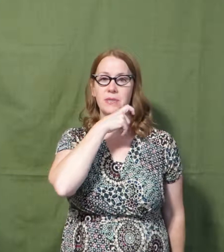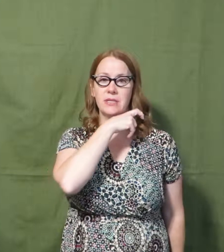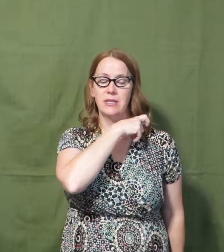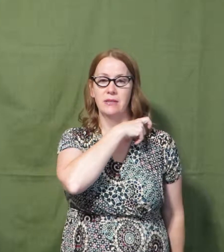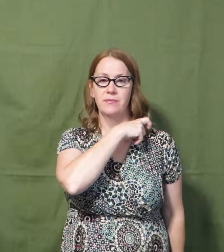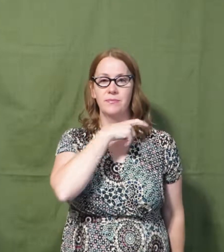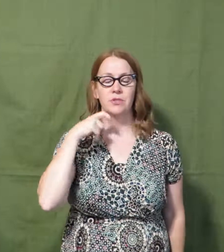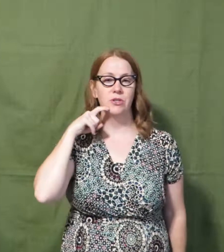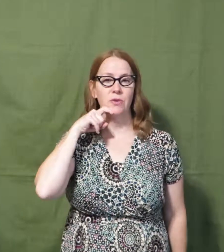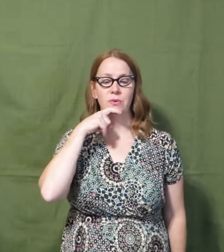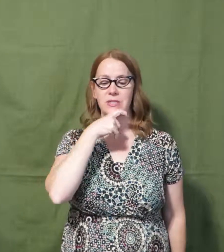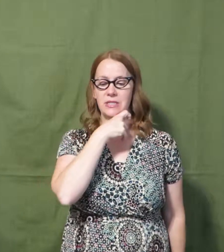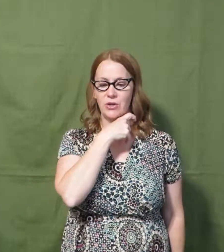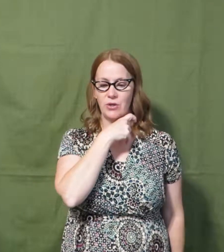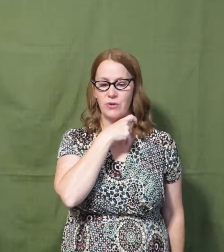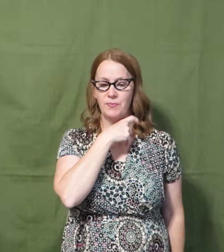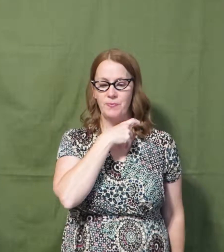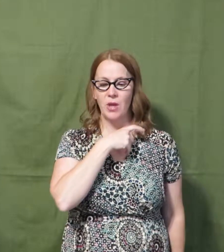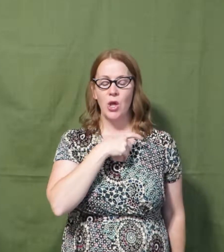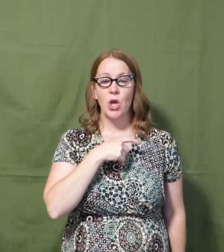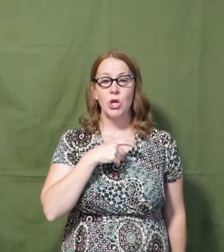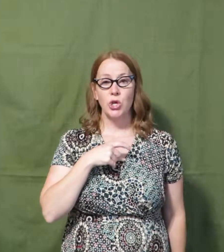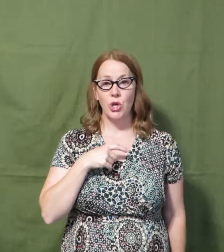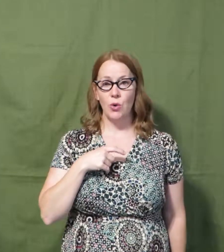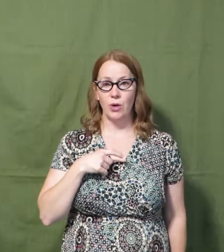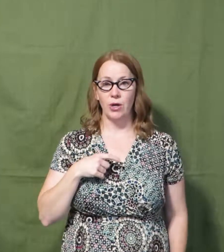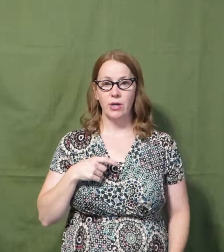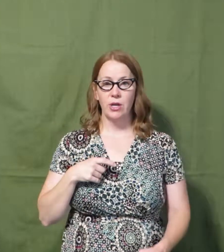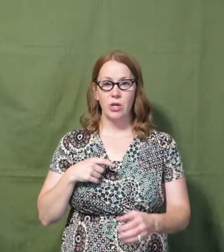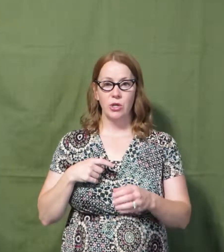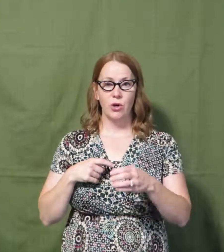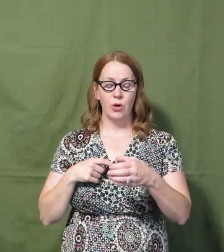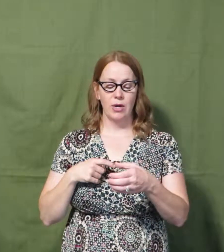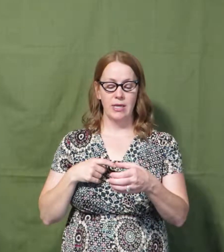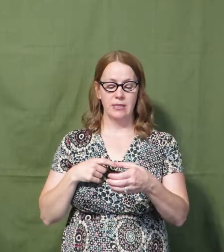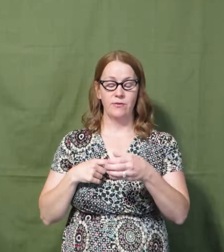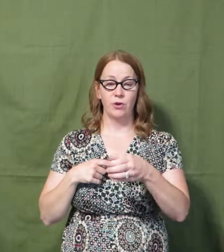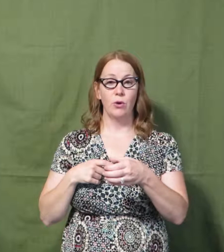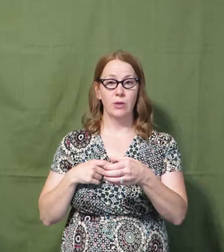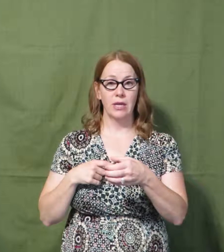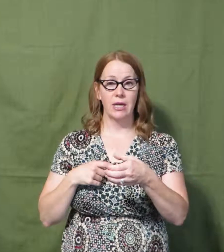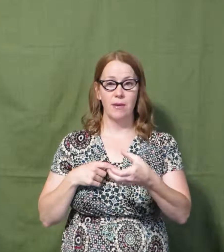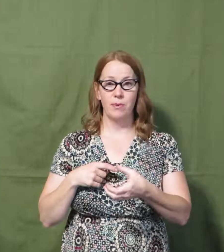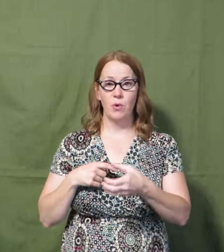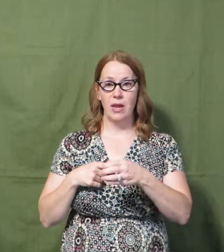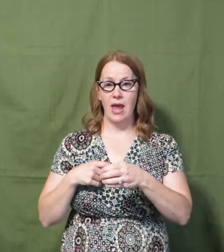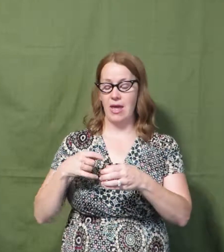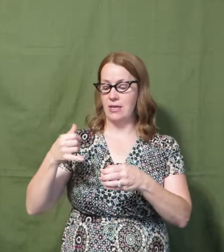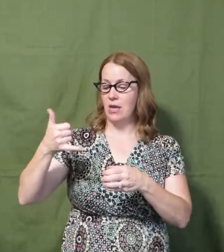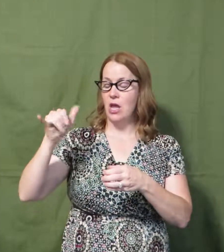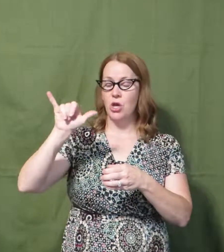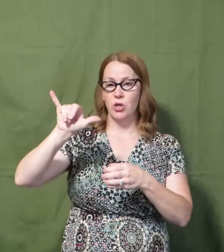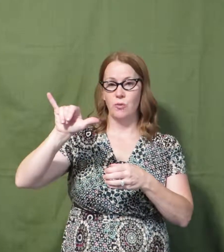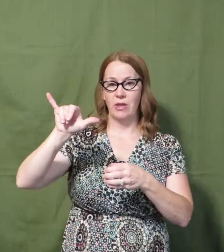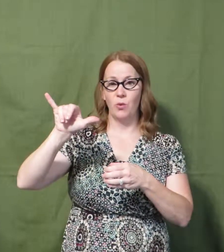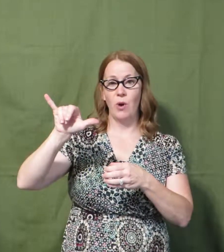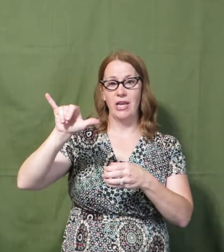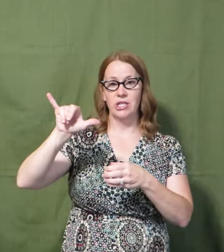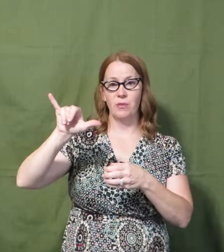opposite. So cereal. Yogurt. Yogurt is if you're holding a cup in one hand, you make the Y shape